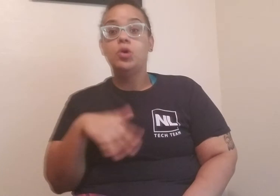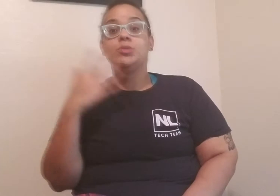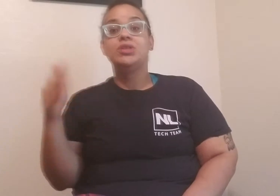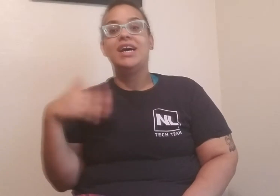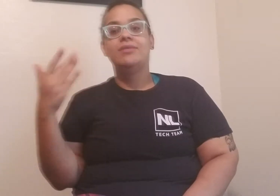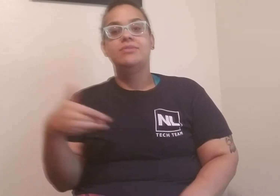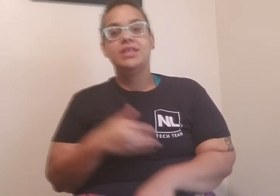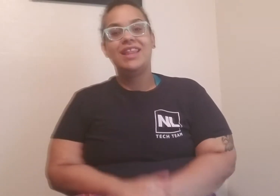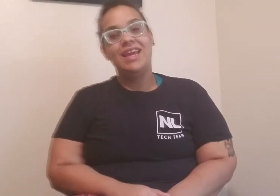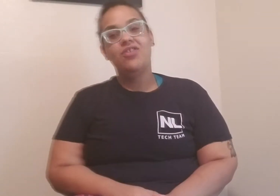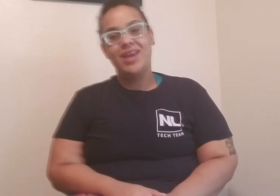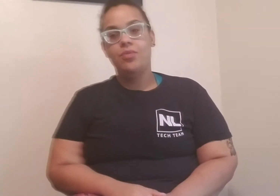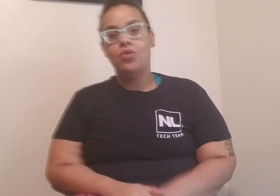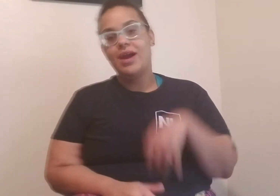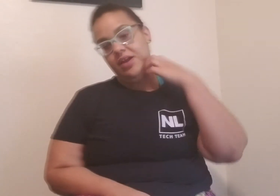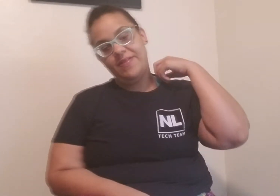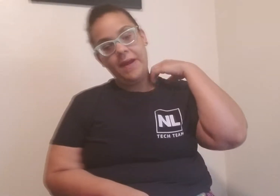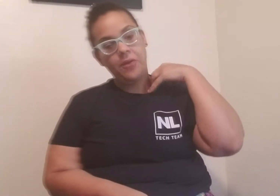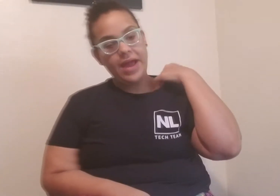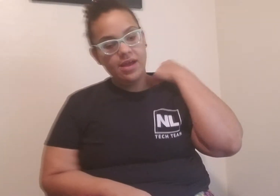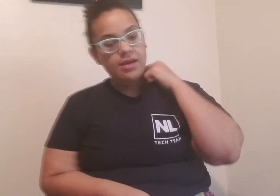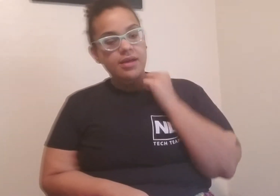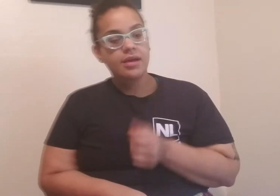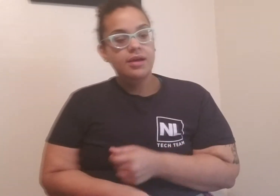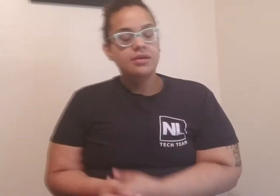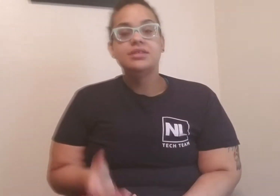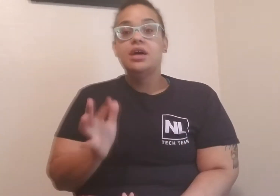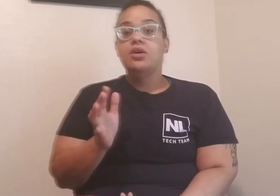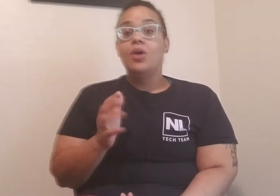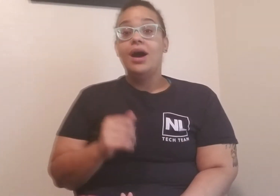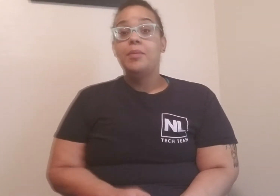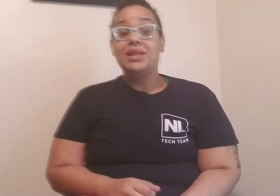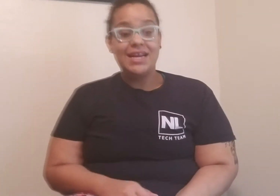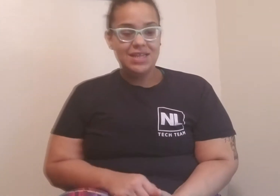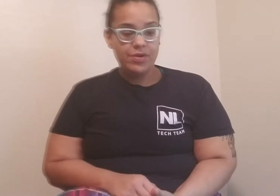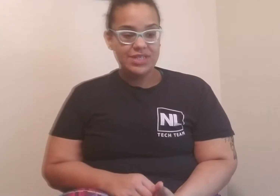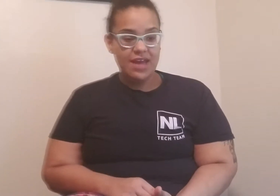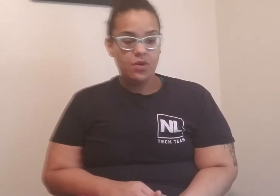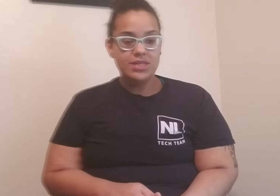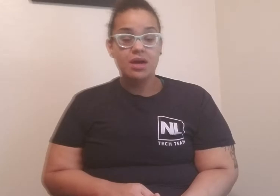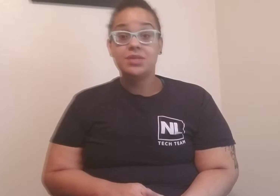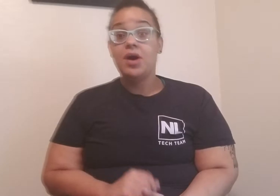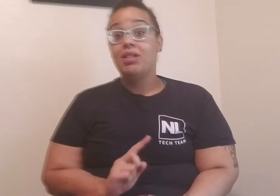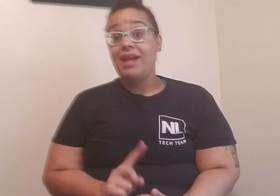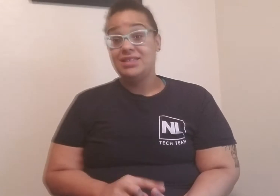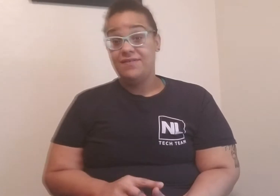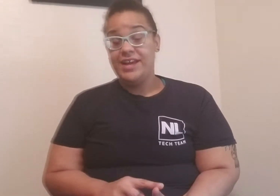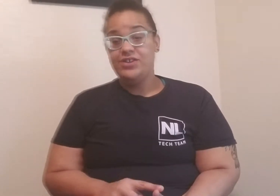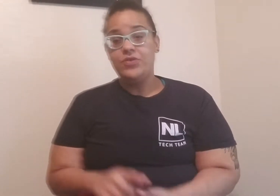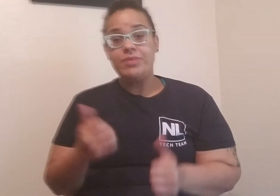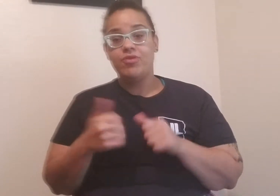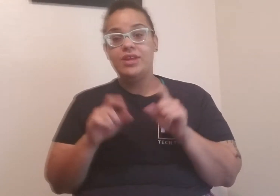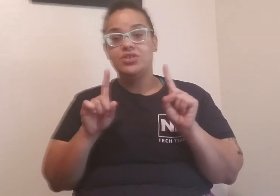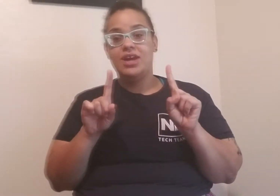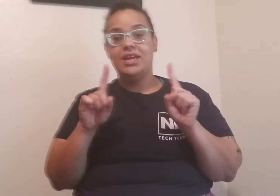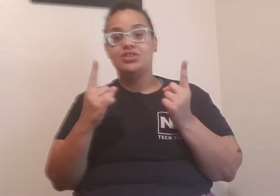multiple times, and I think you'll get more out of it that way. So last time we were together, we talked about classifiers. Remember, these are the handshapes